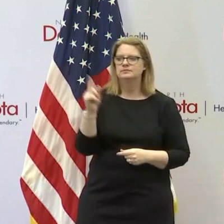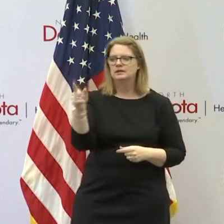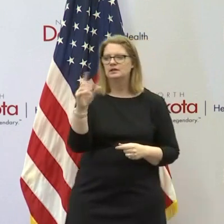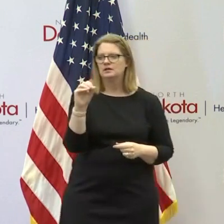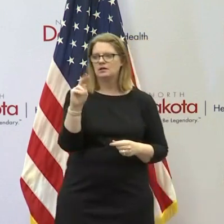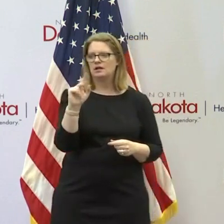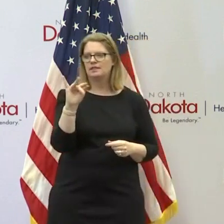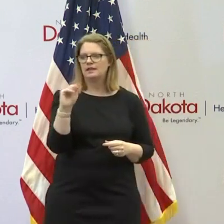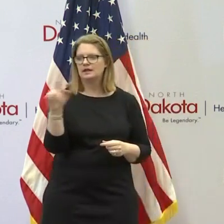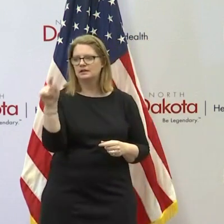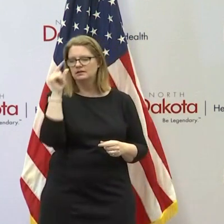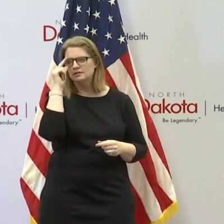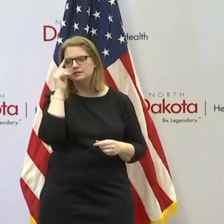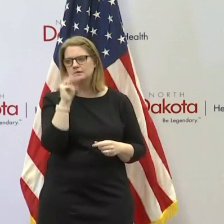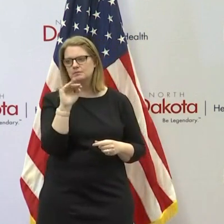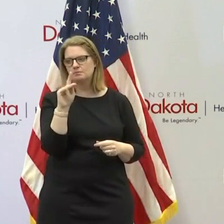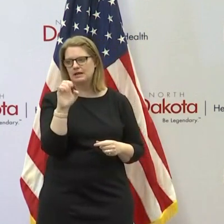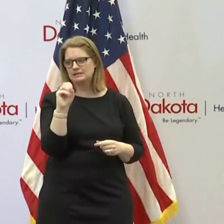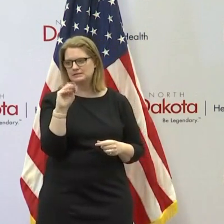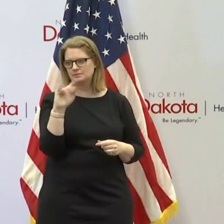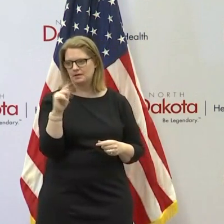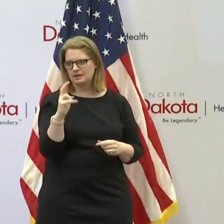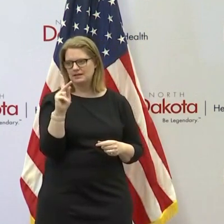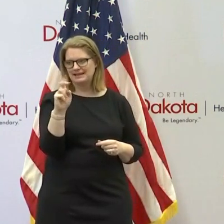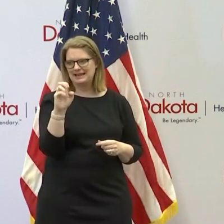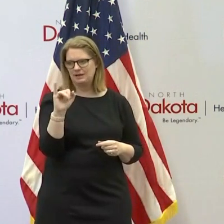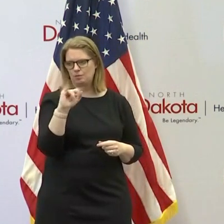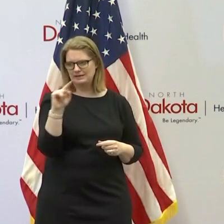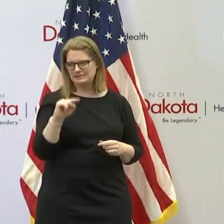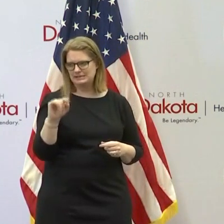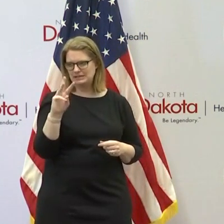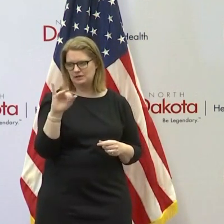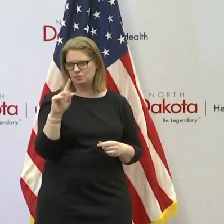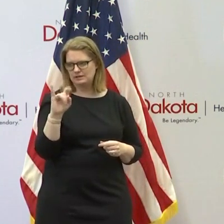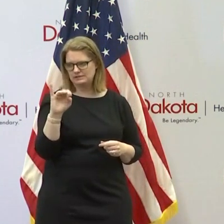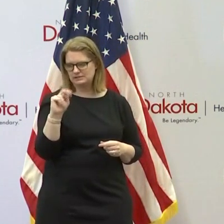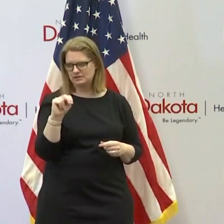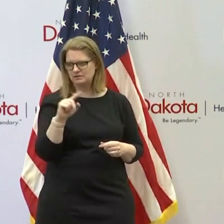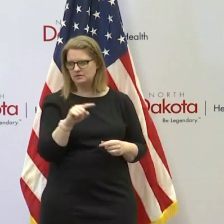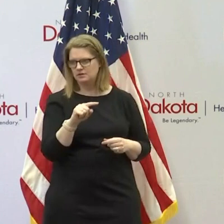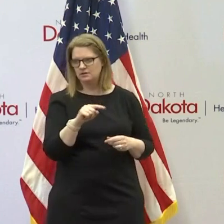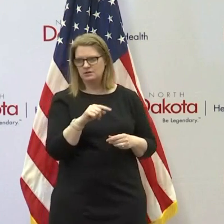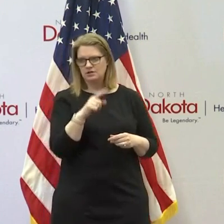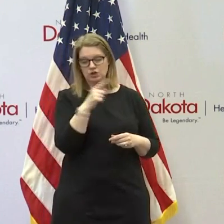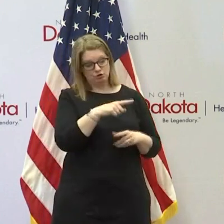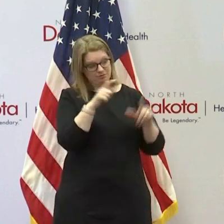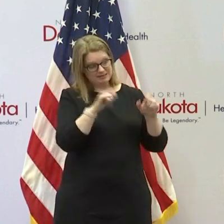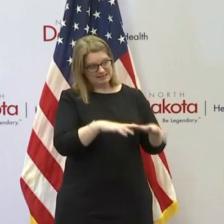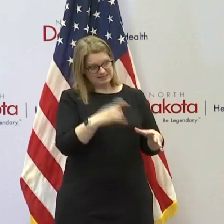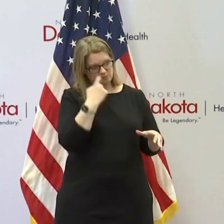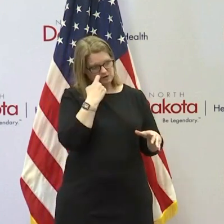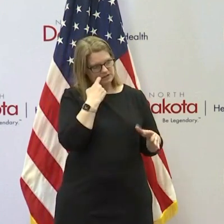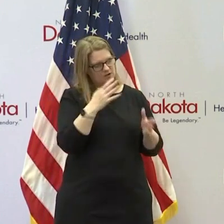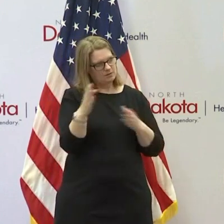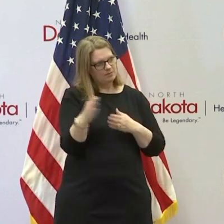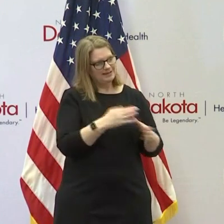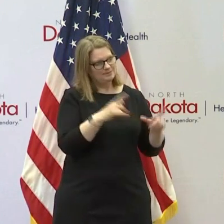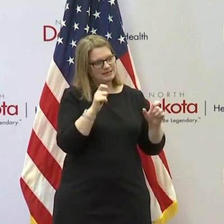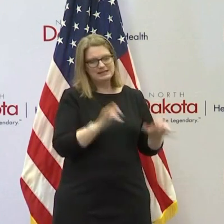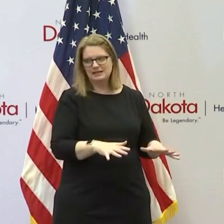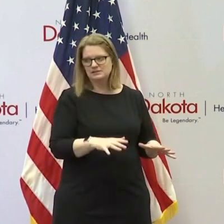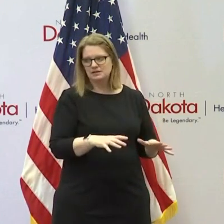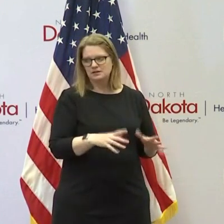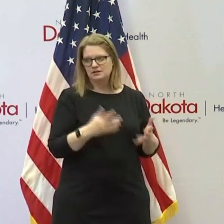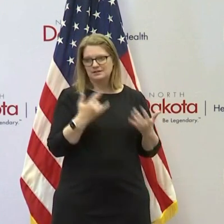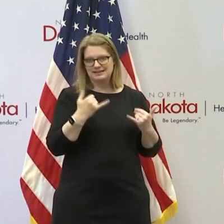Okay, online. Mike Smith, 660 KUYZ in Williston. Have you been tested recently, or do you plan on being tested following